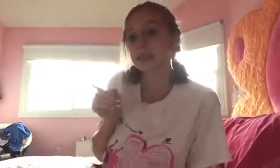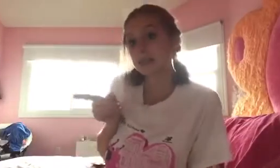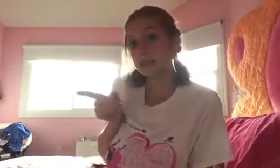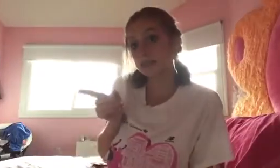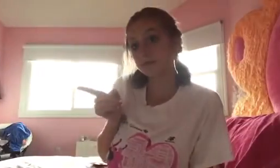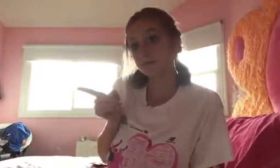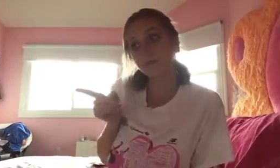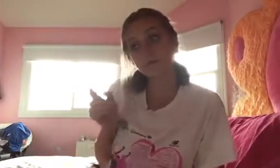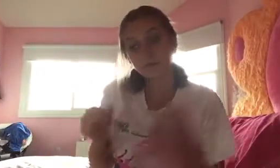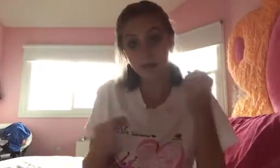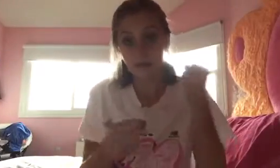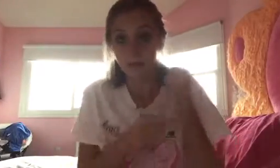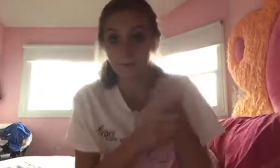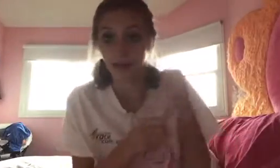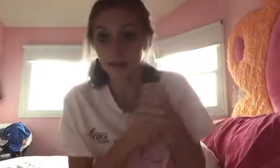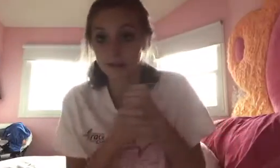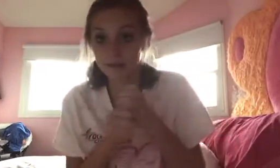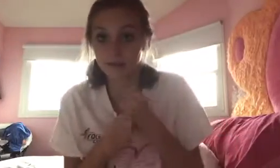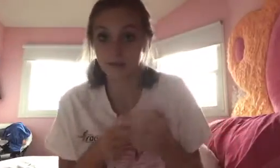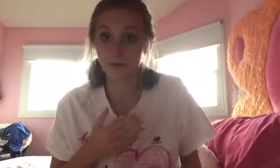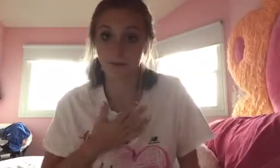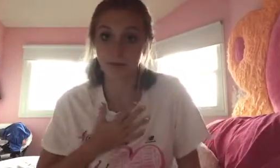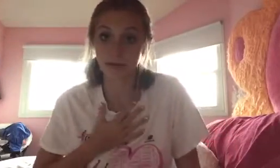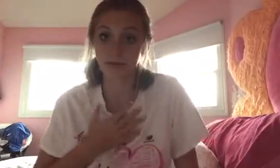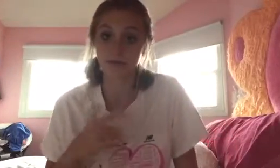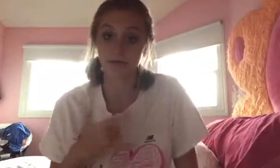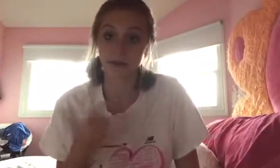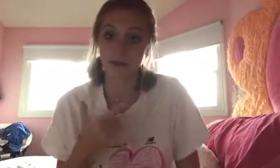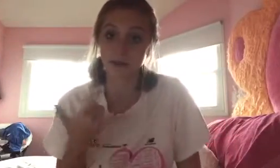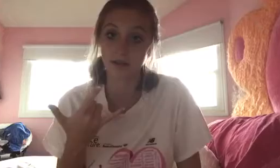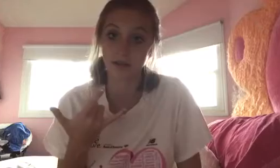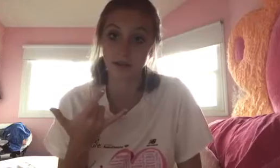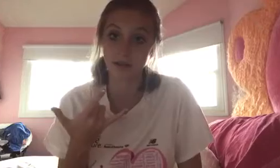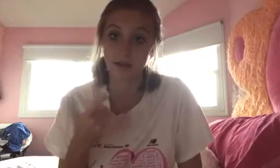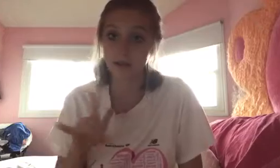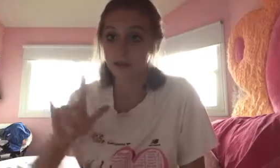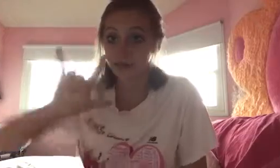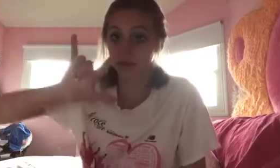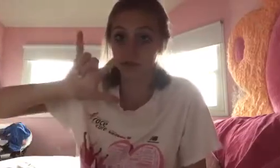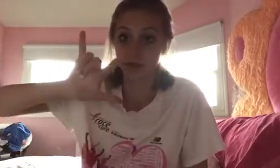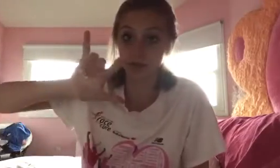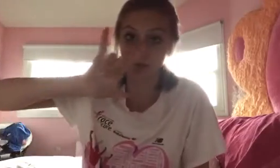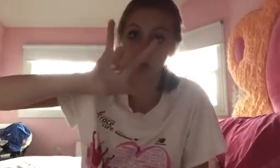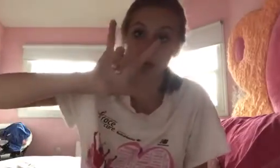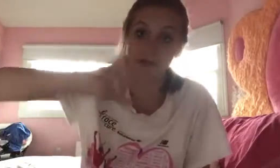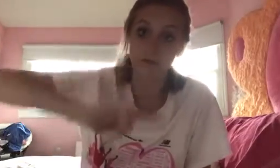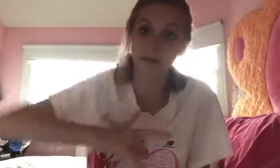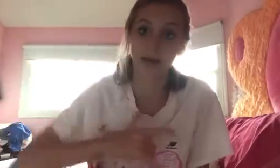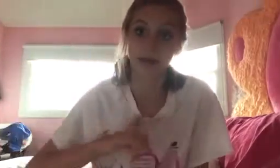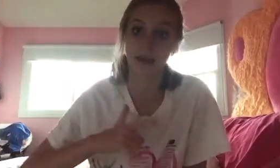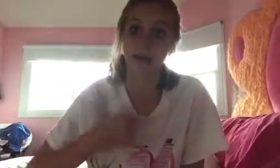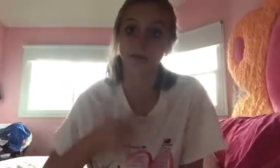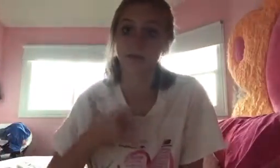he makes me feel. So you do, I love you, and then